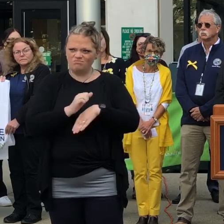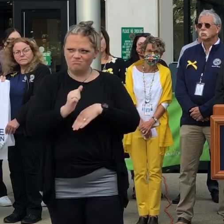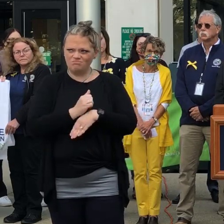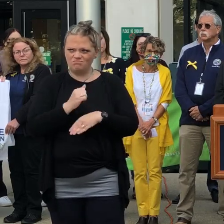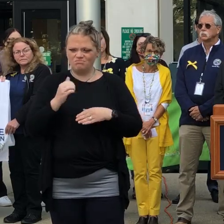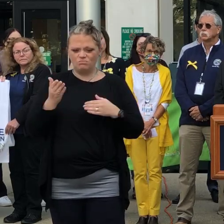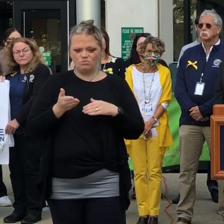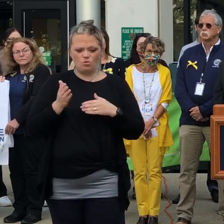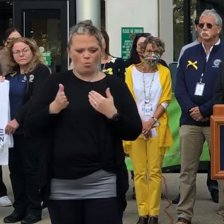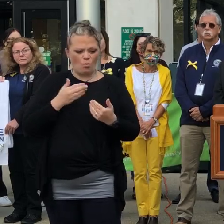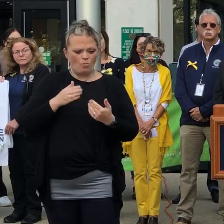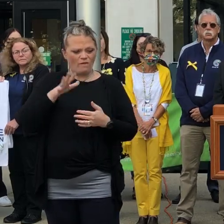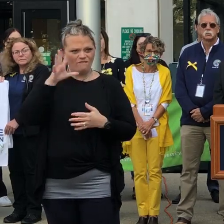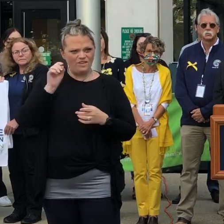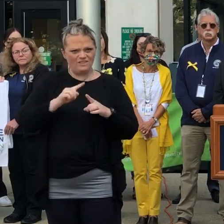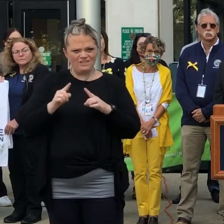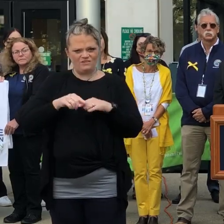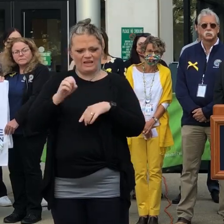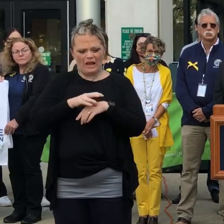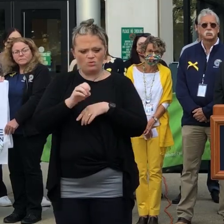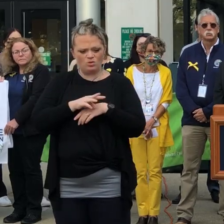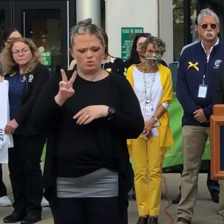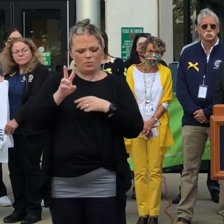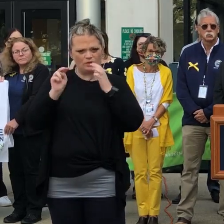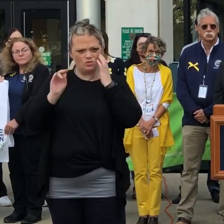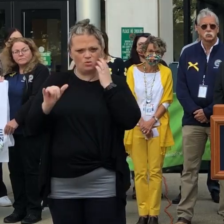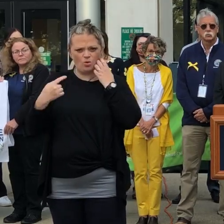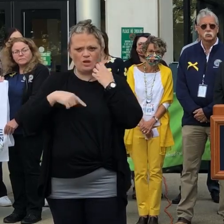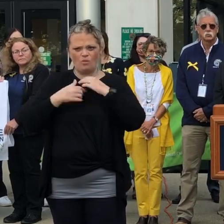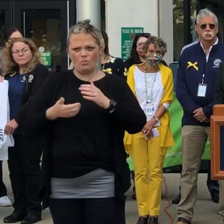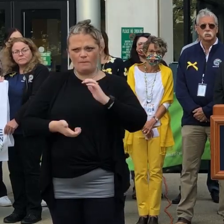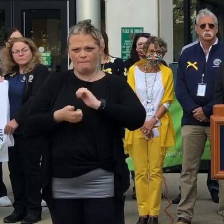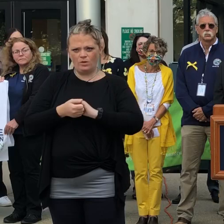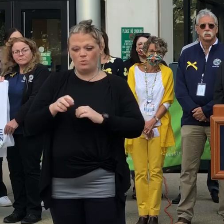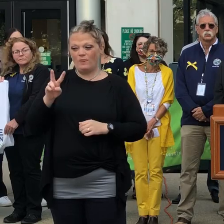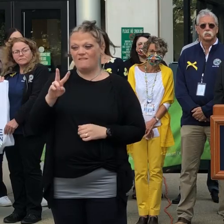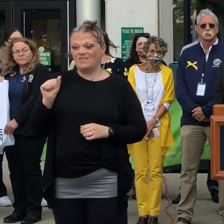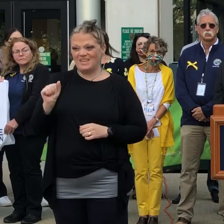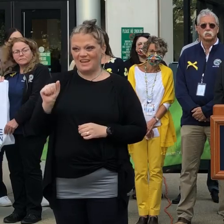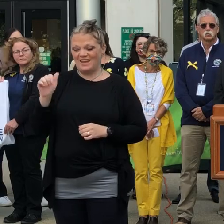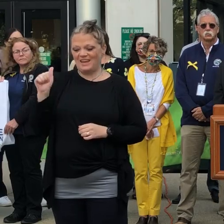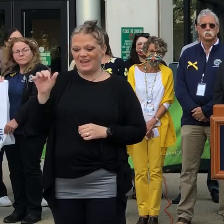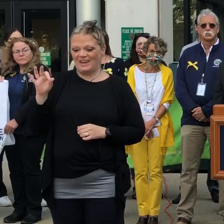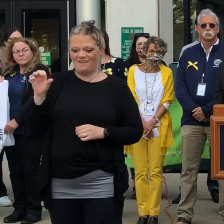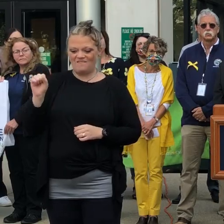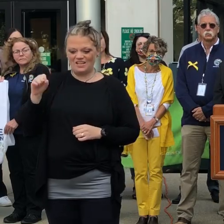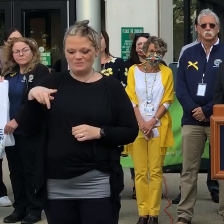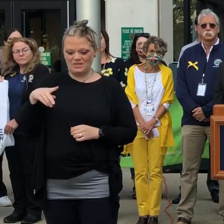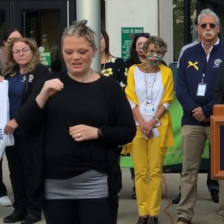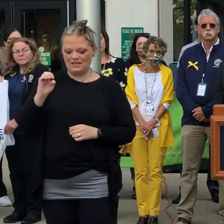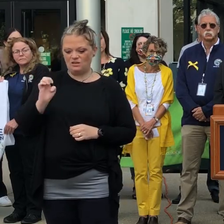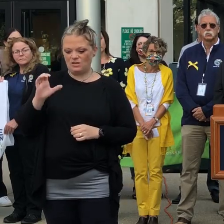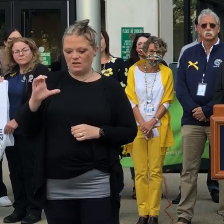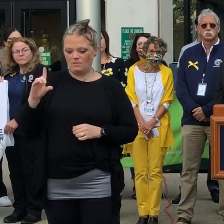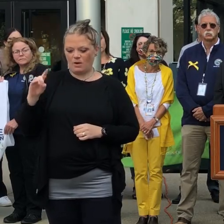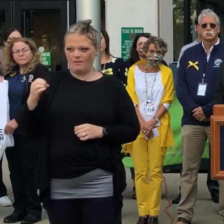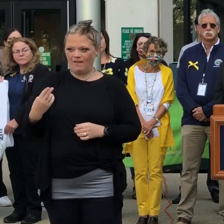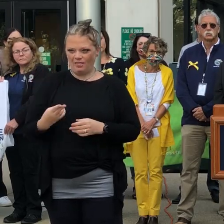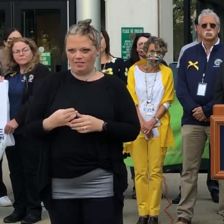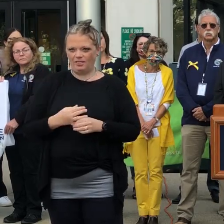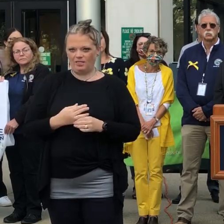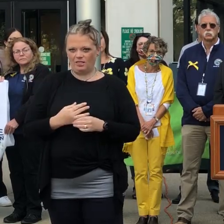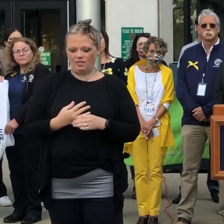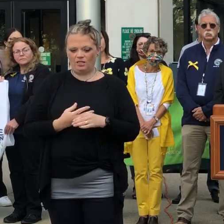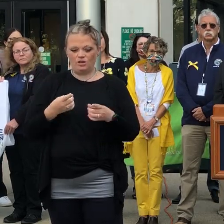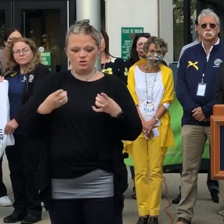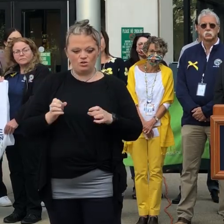50 counselors in Western New York. And we partnered with the VA, AFSP, and the Erie County Department of Health. And